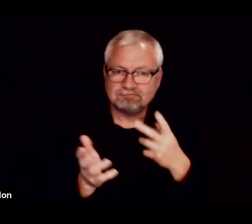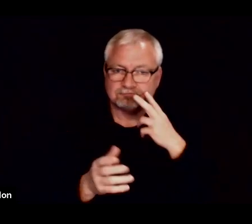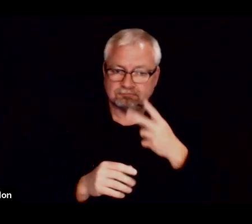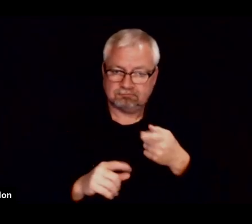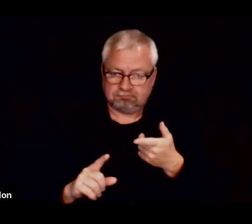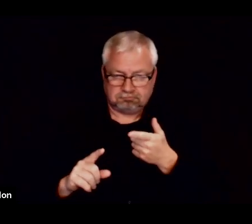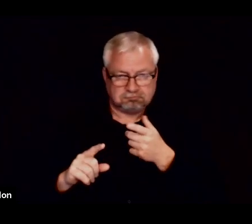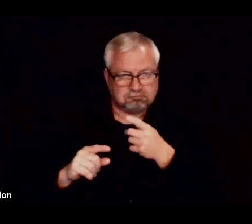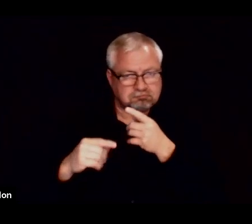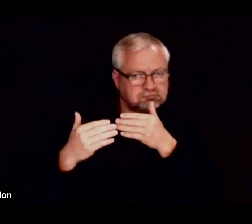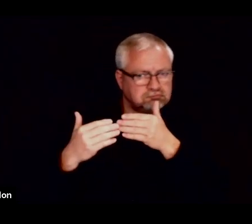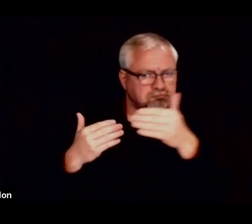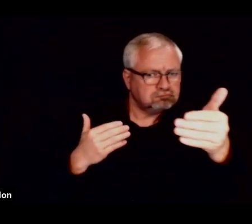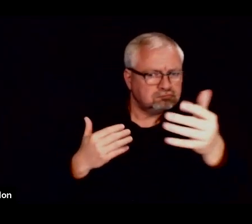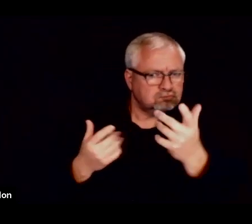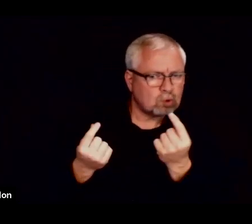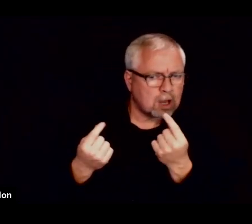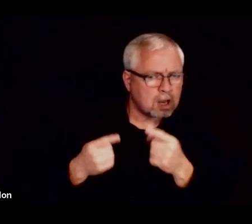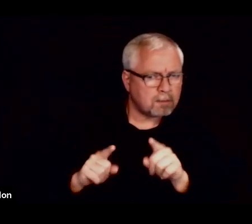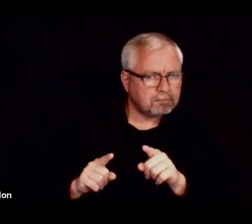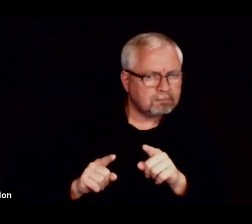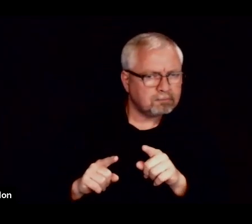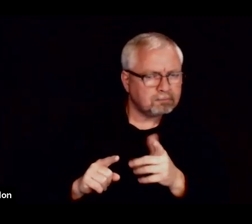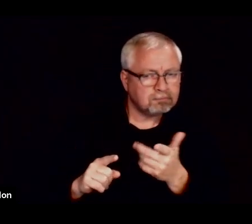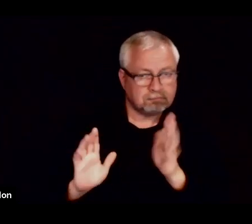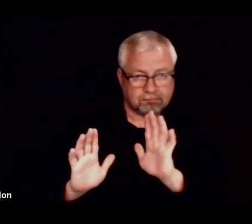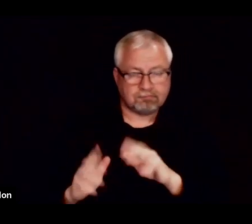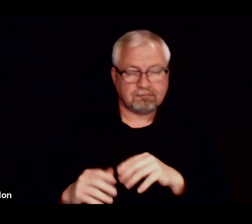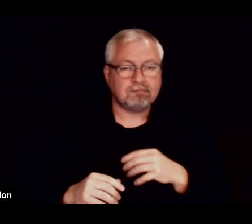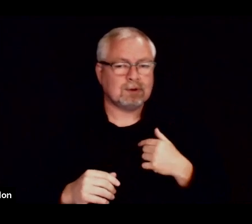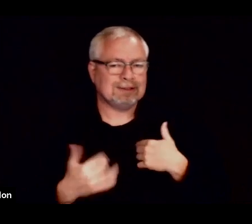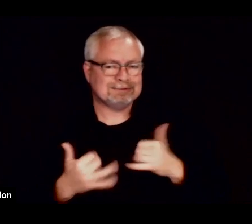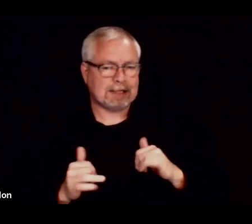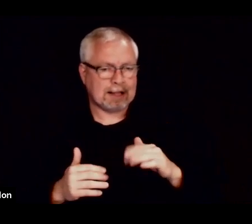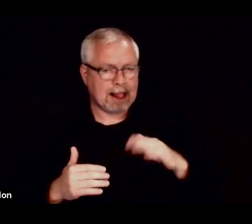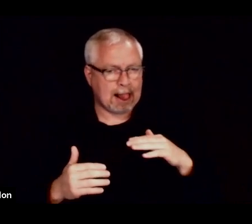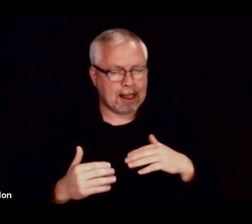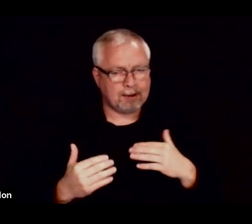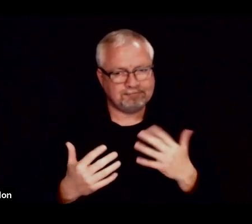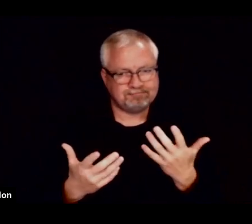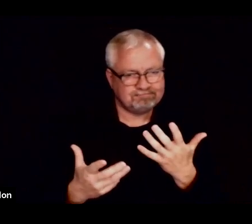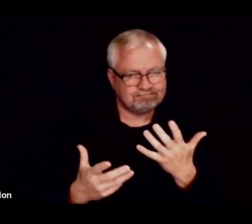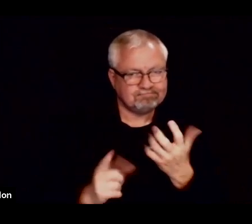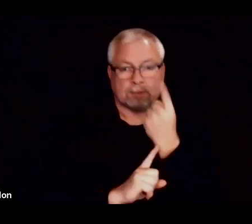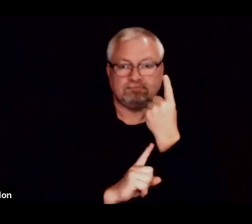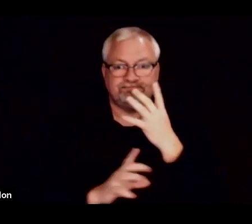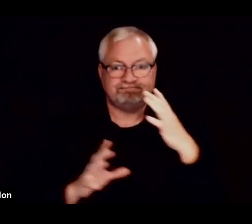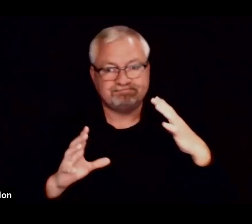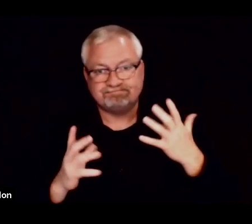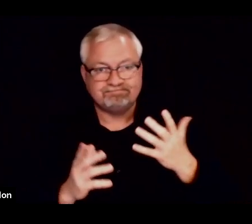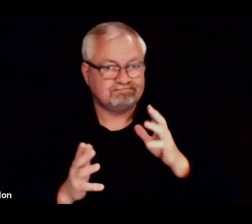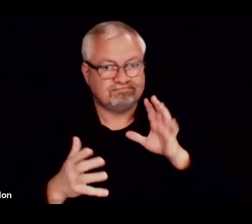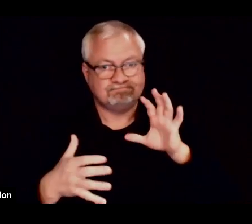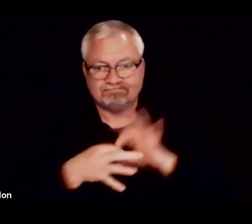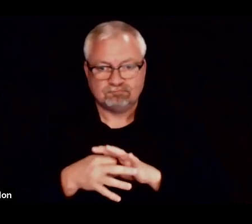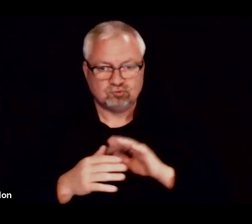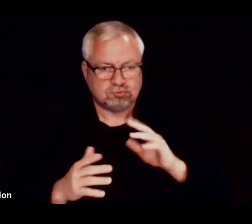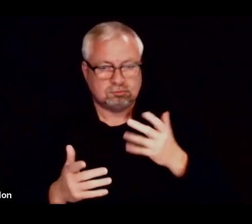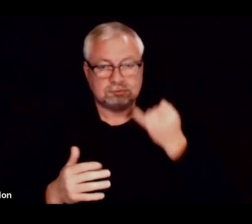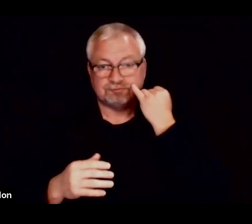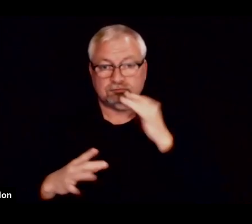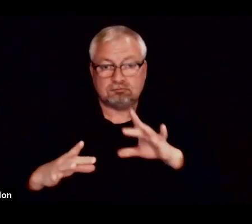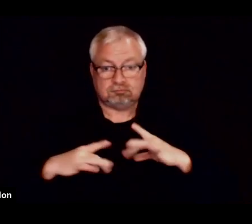there also is a concern about what does a positive result